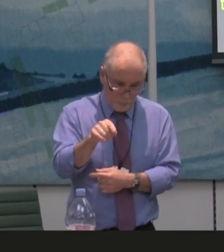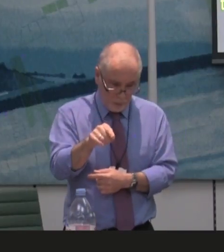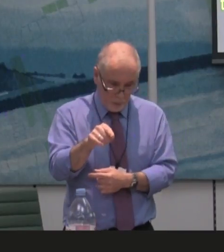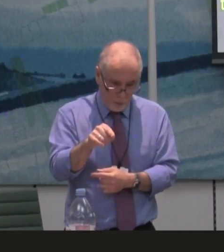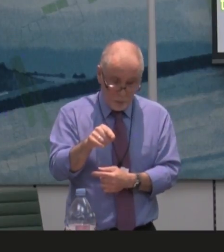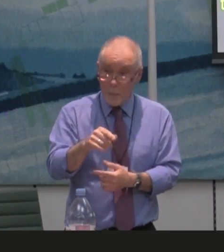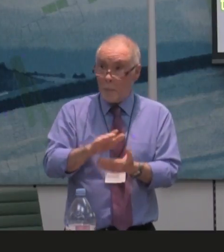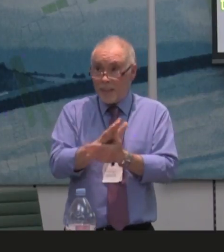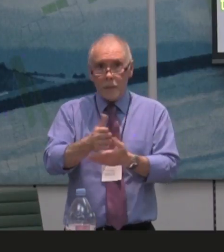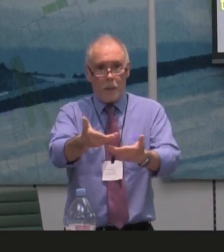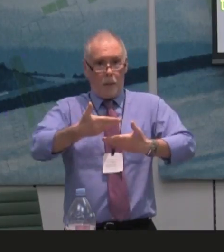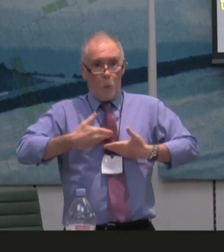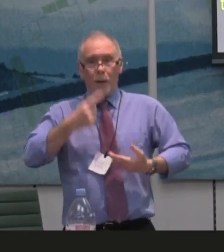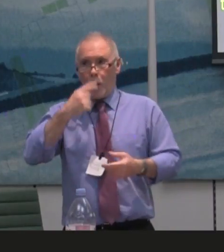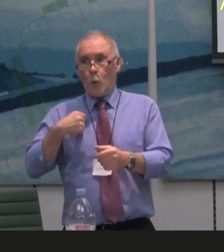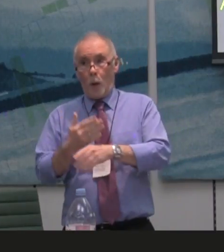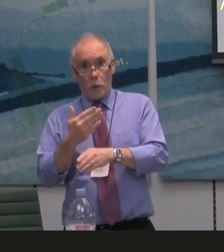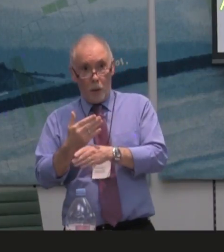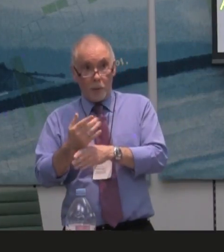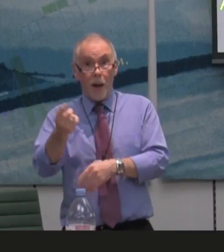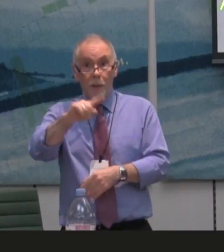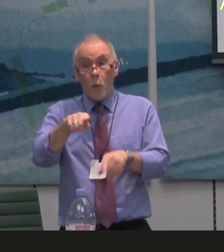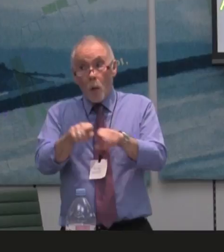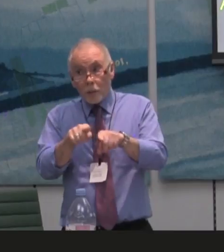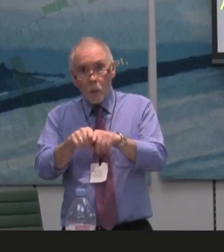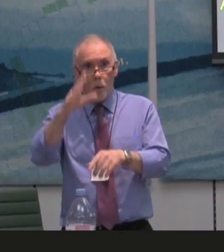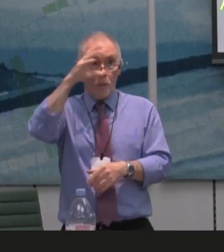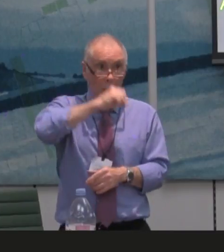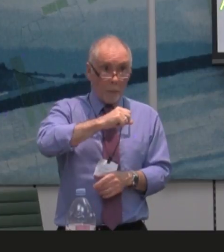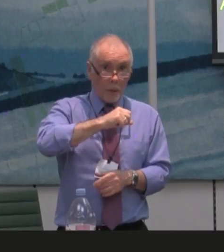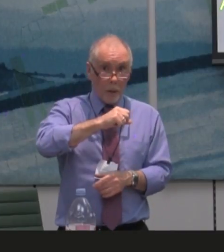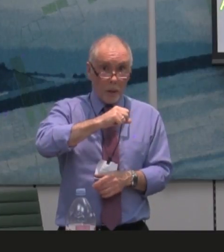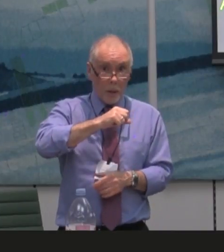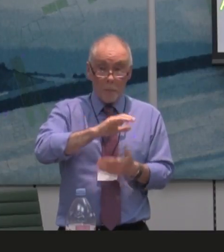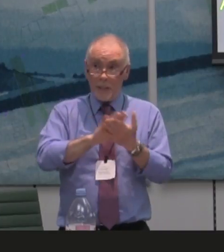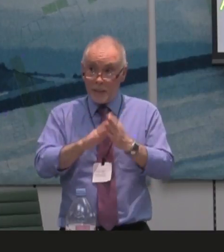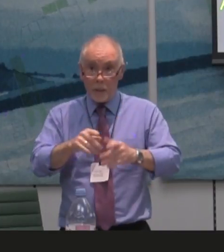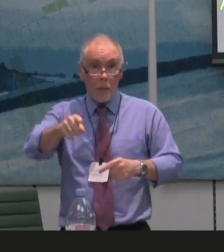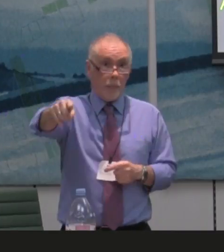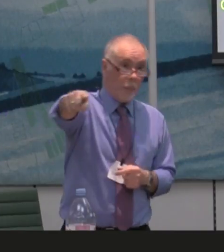Access to work is clearly a vital component of deaf people remaining in the workplace.